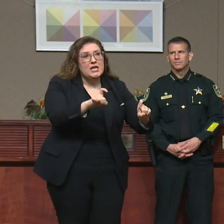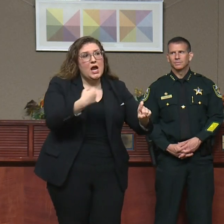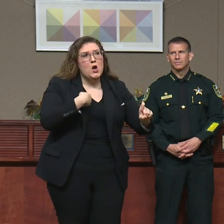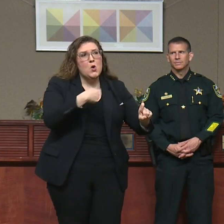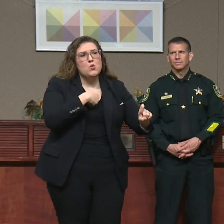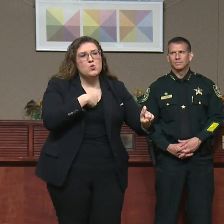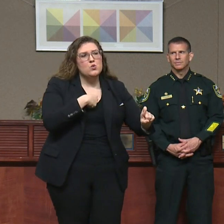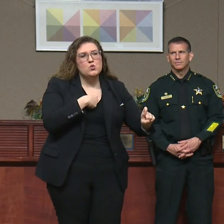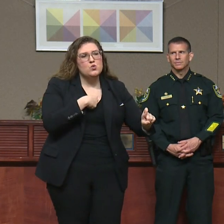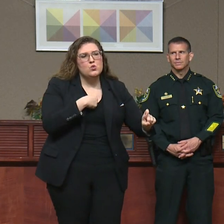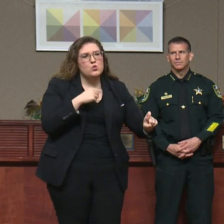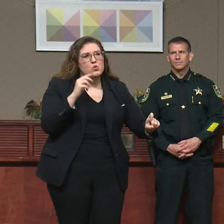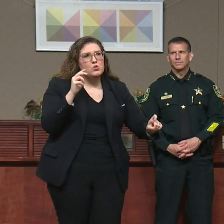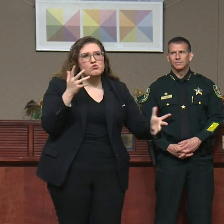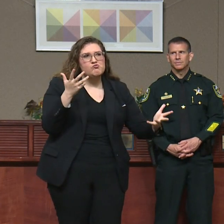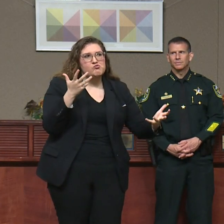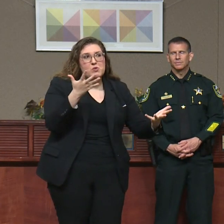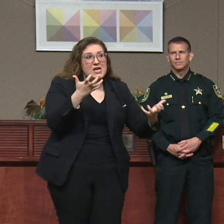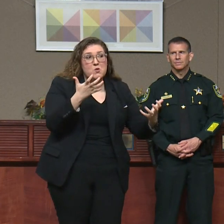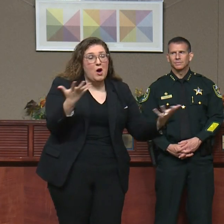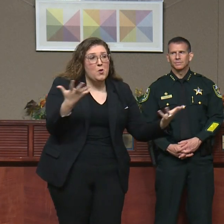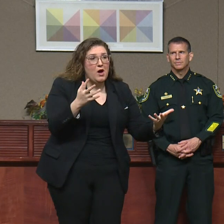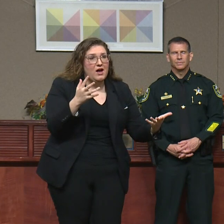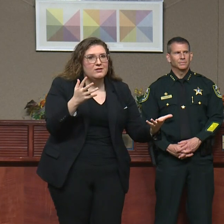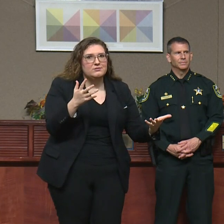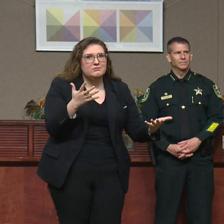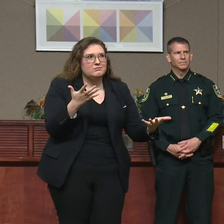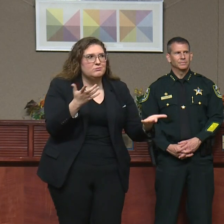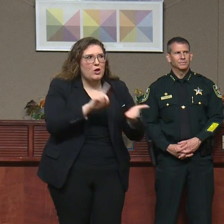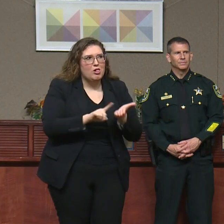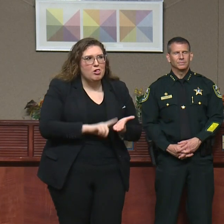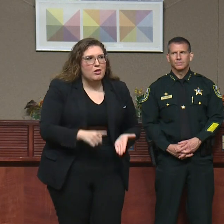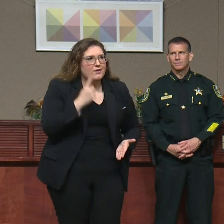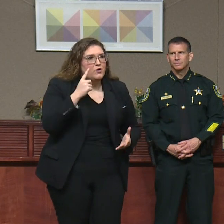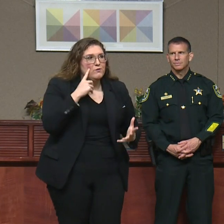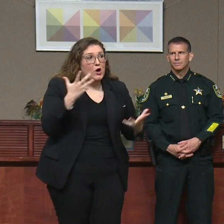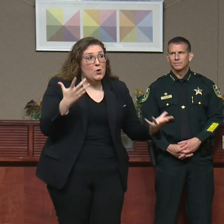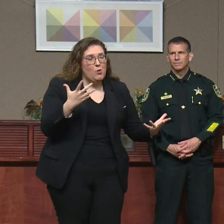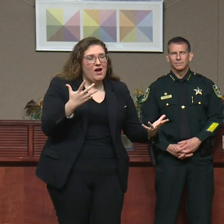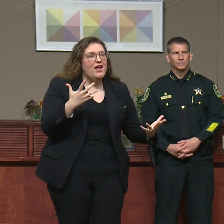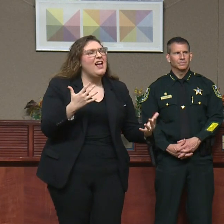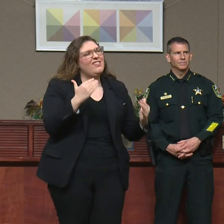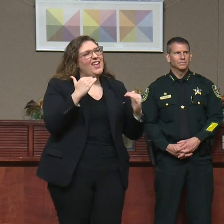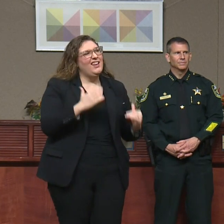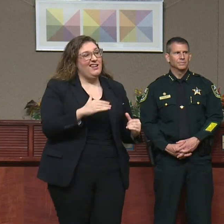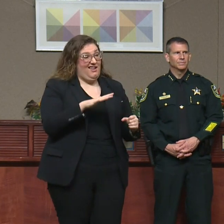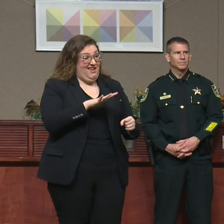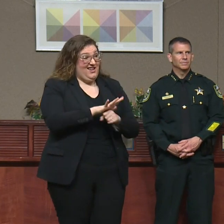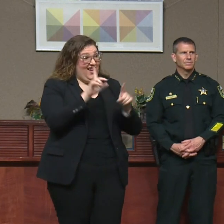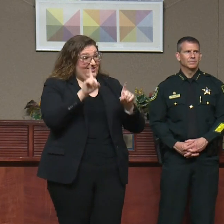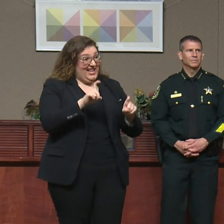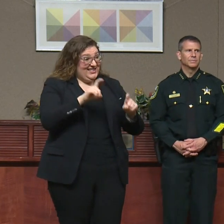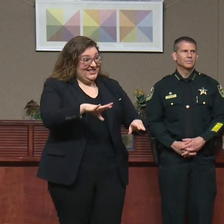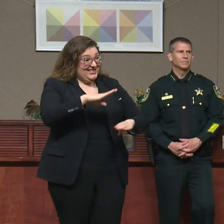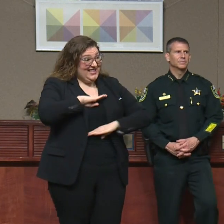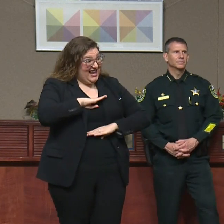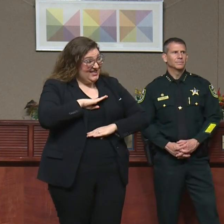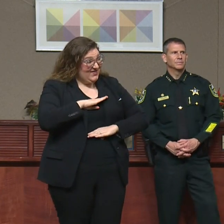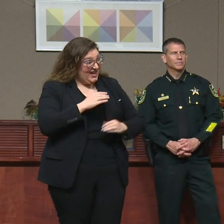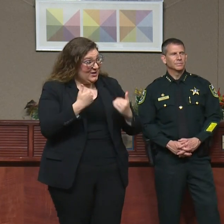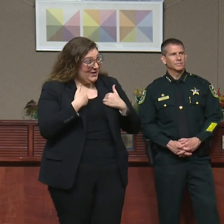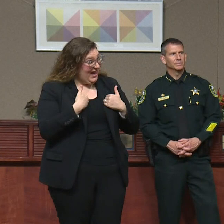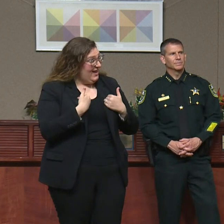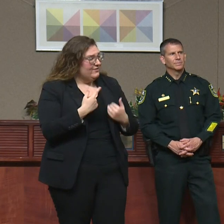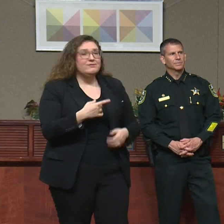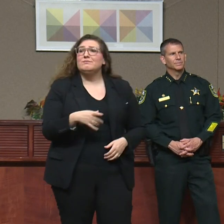for? And the next part of that is, do we have enough tests to do that? All those questions